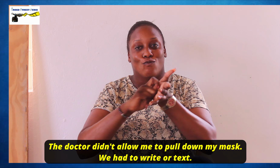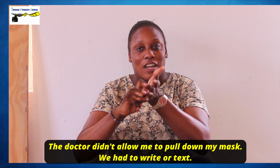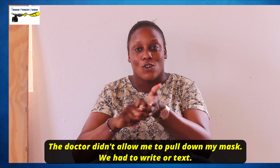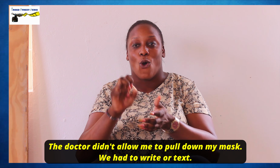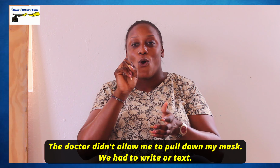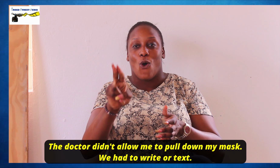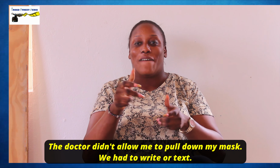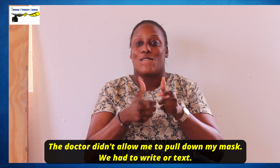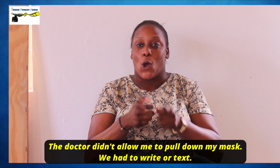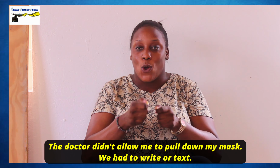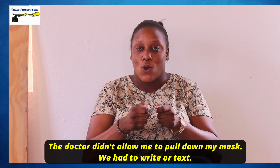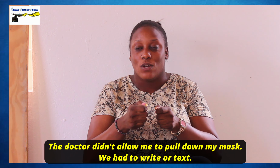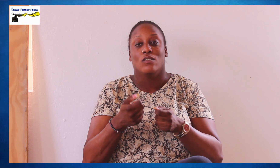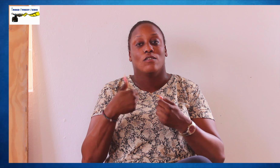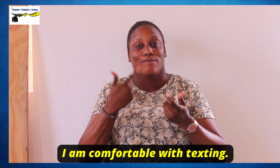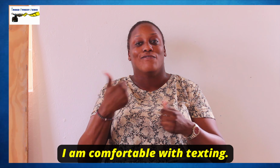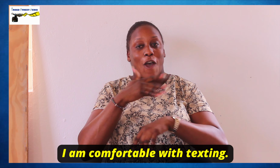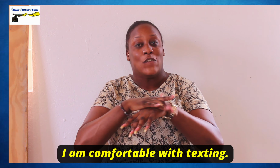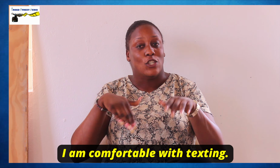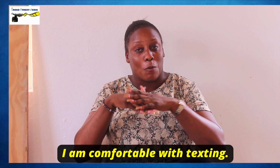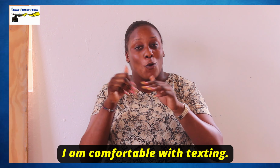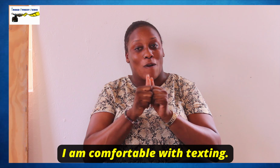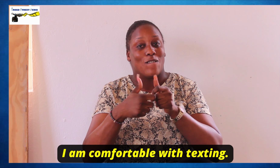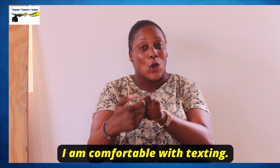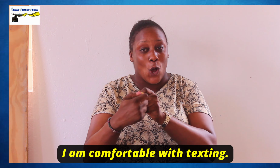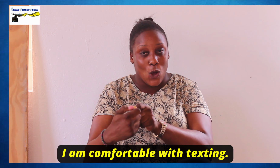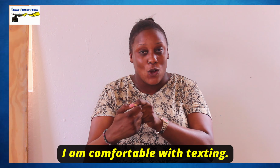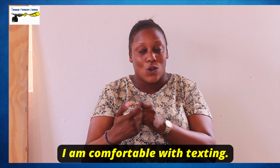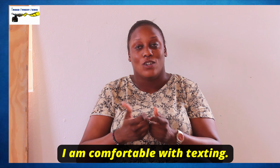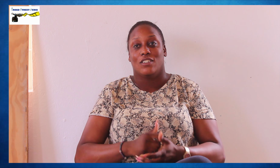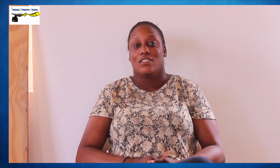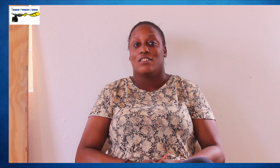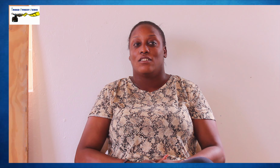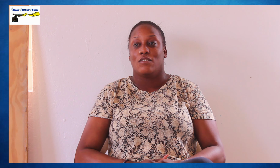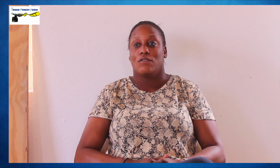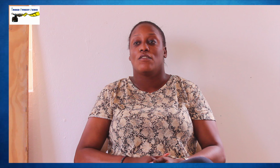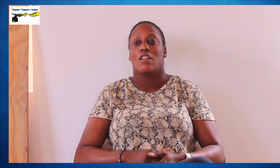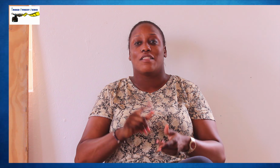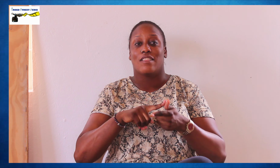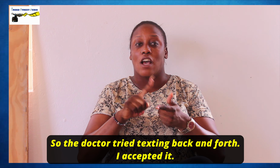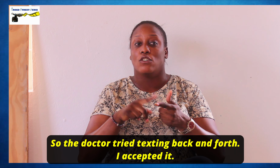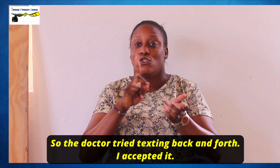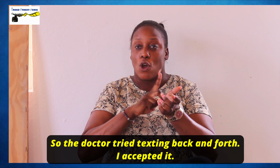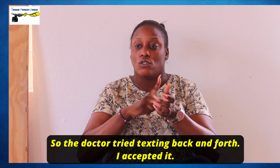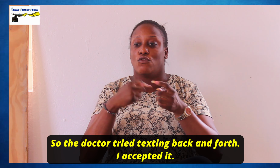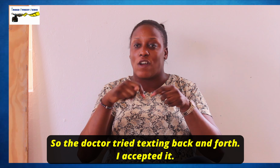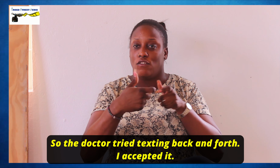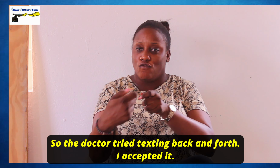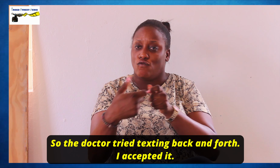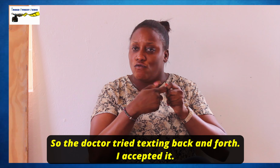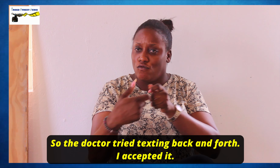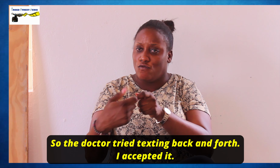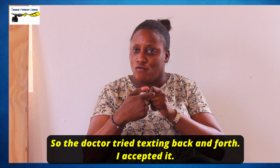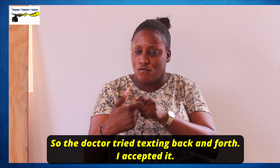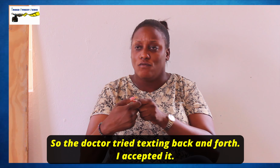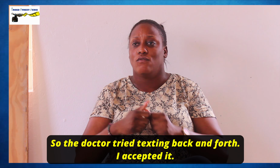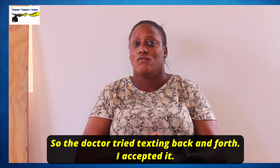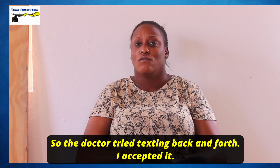to write or text. I am comfortable with texting. So the doctor tried texting back and forth.